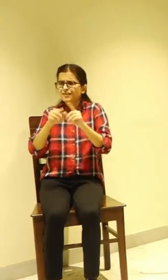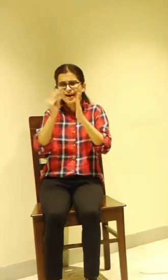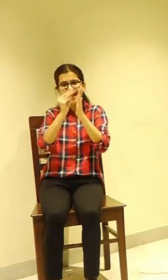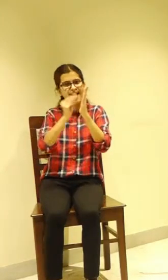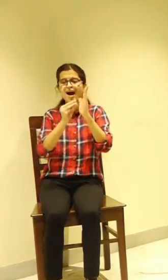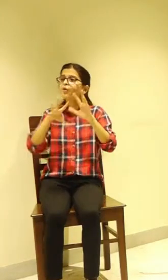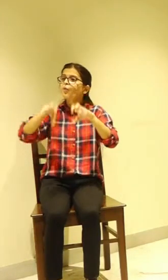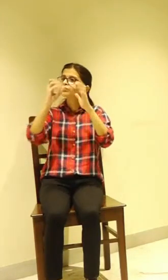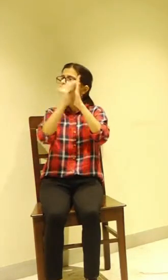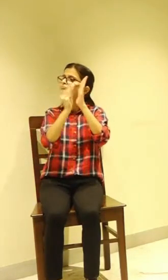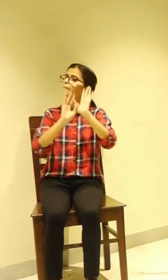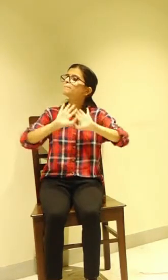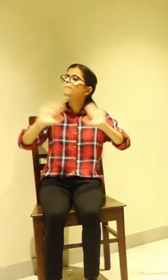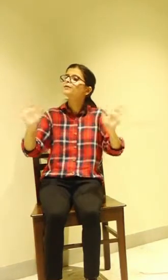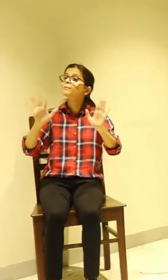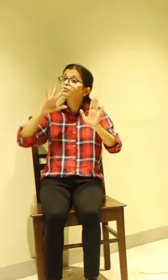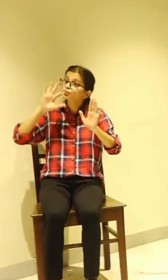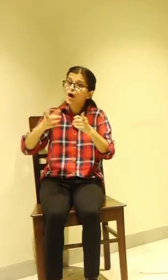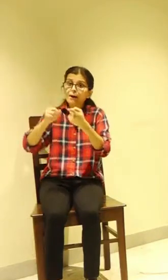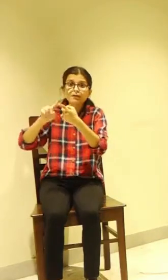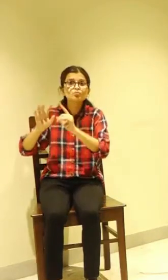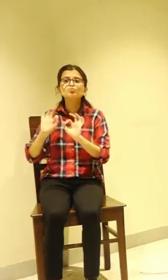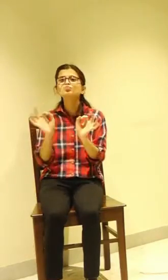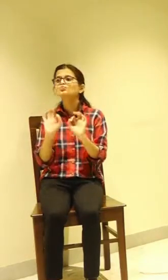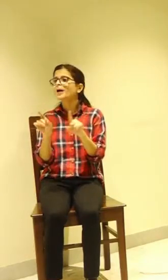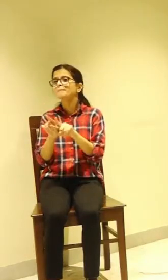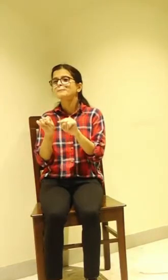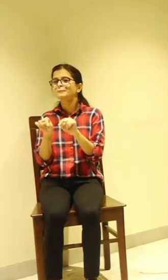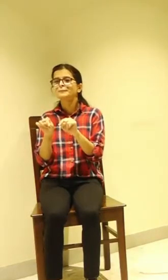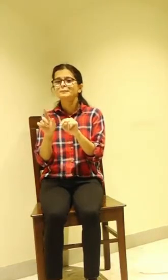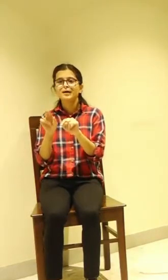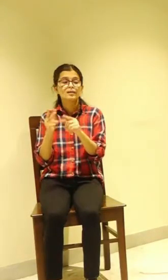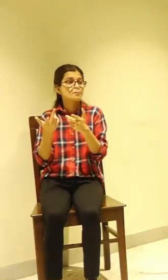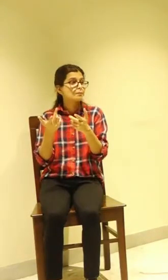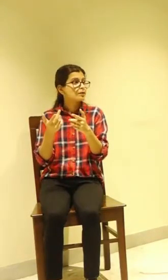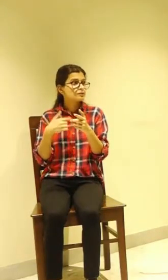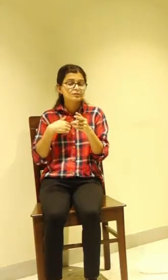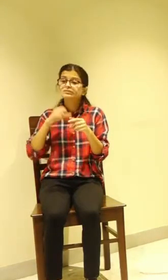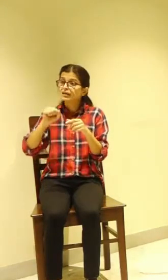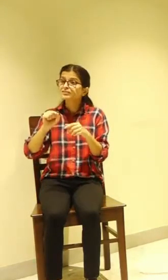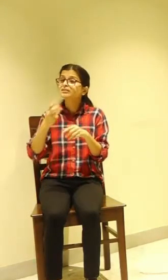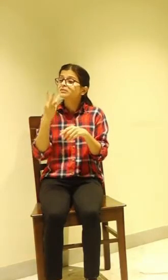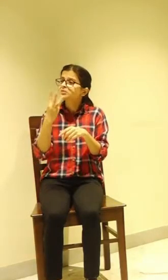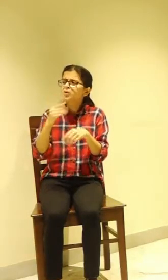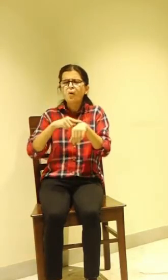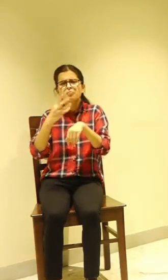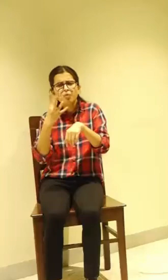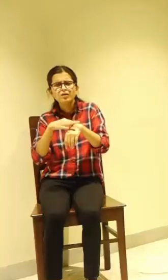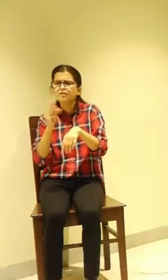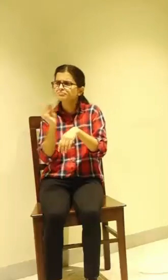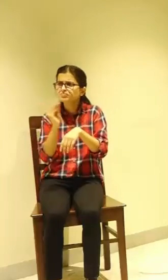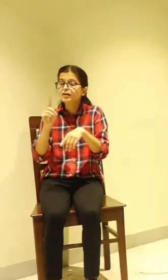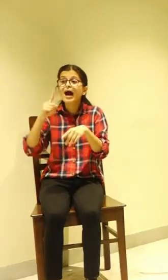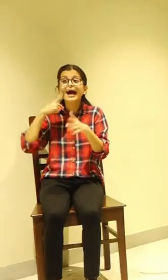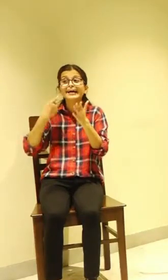in the Constitution. They afford no protection. So do not, and he said this I think 3 to 4 times, do not follow the Irish